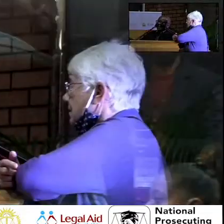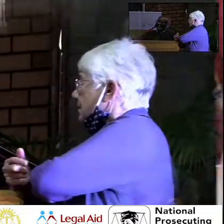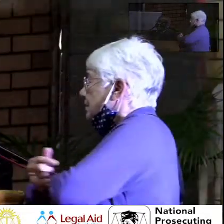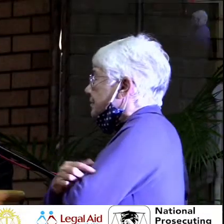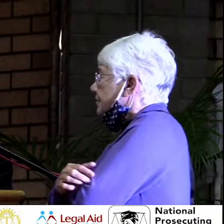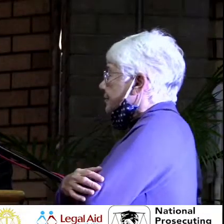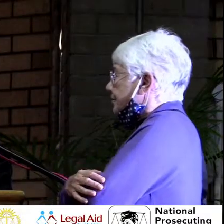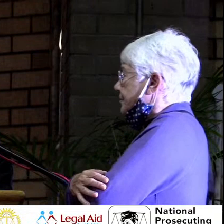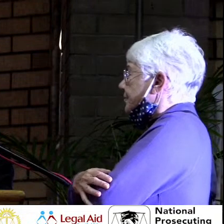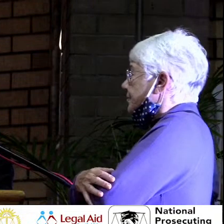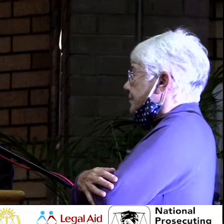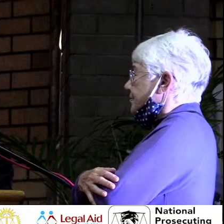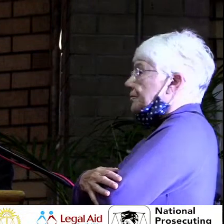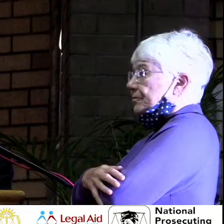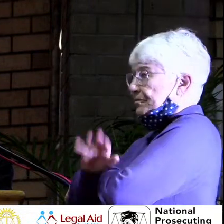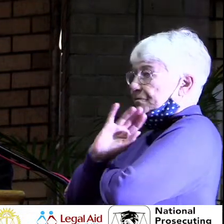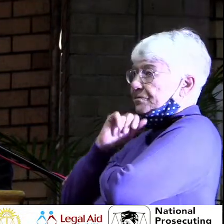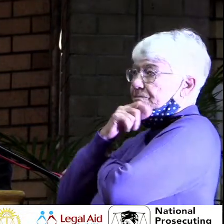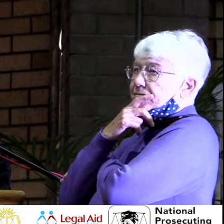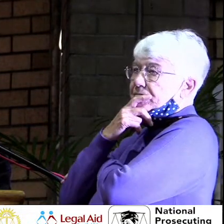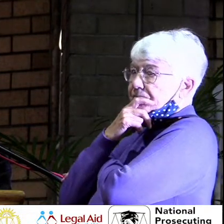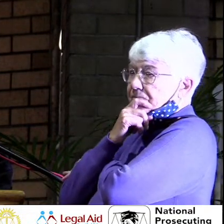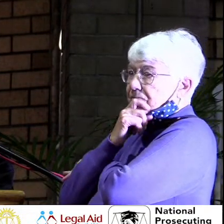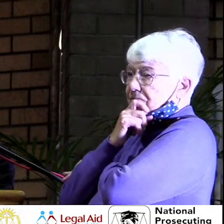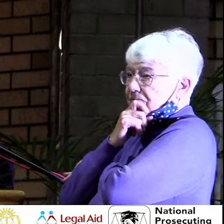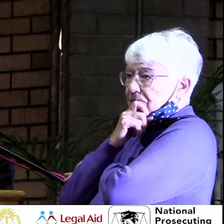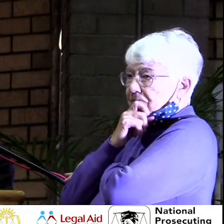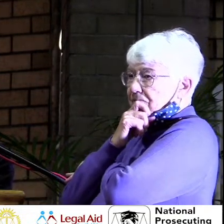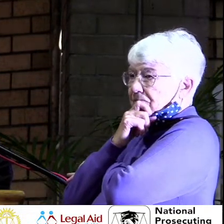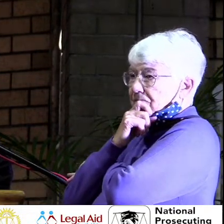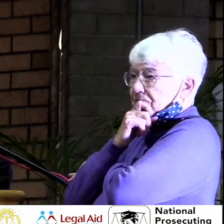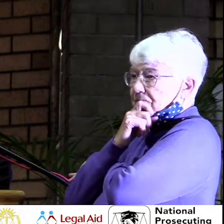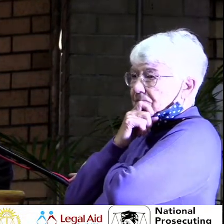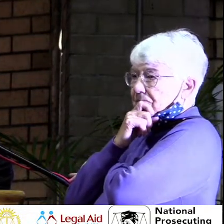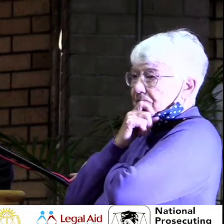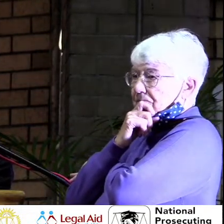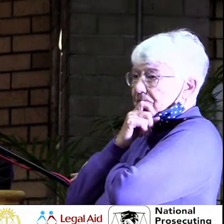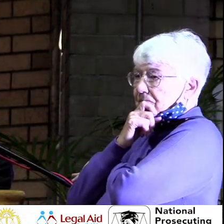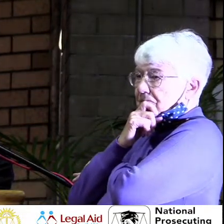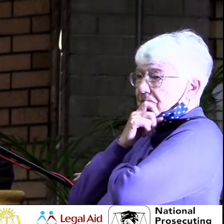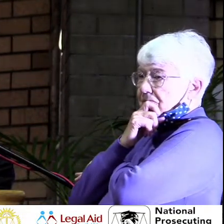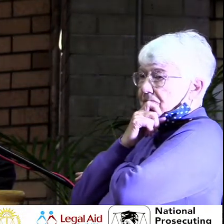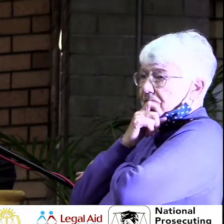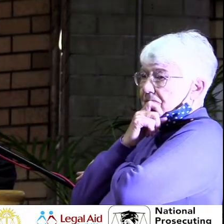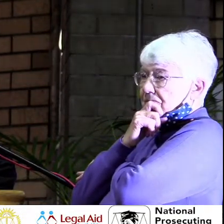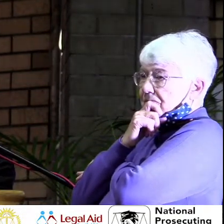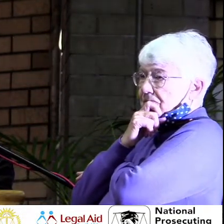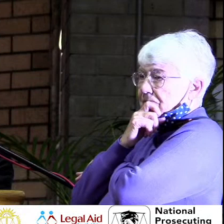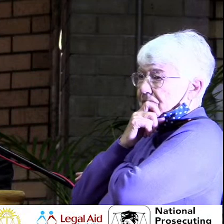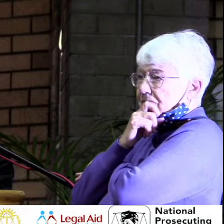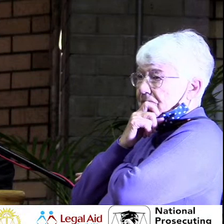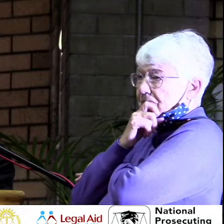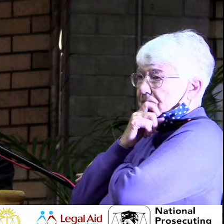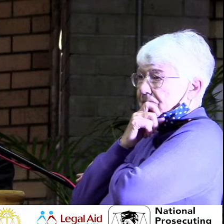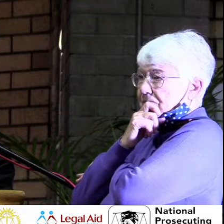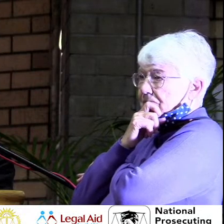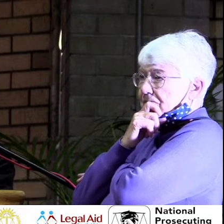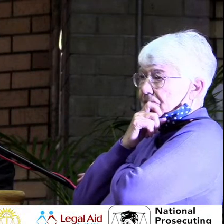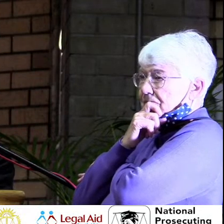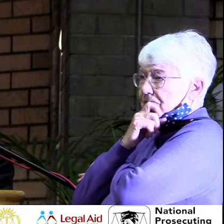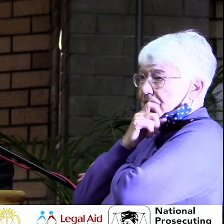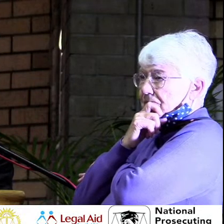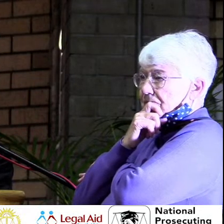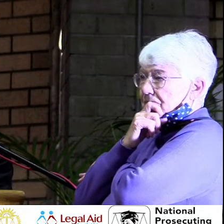commissioner is here. He's going to attend to your matter. Ungahambi. All right. So we take in the last one, and then the DM will